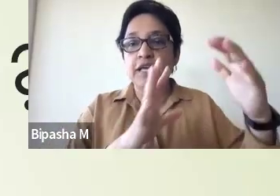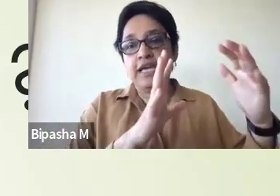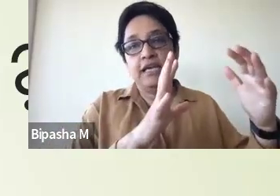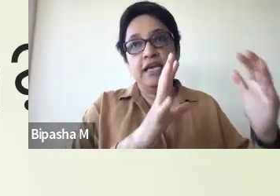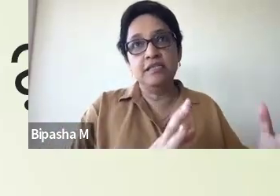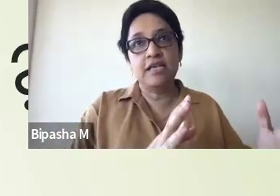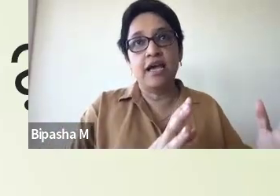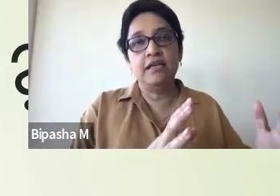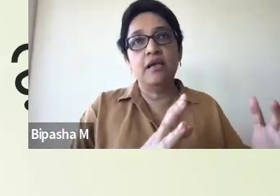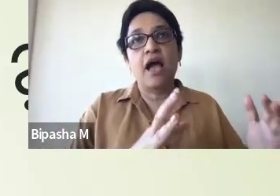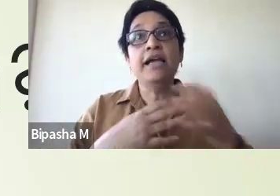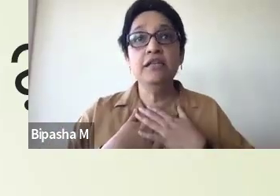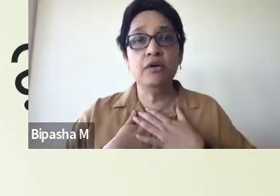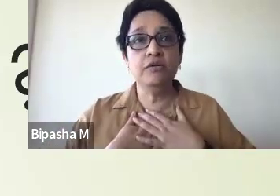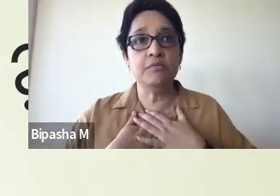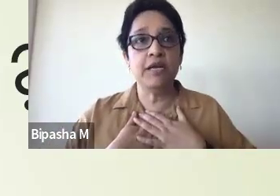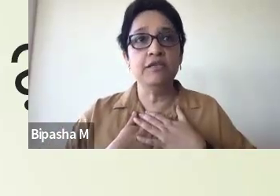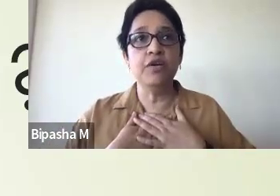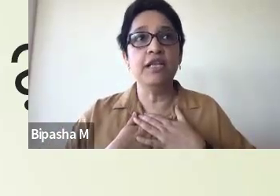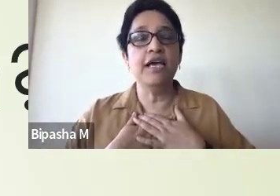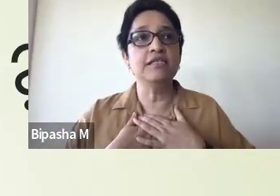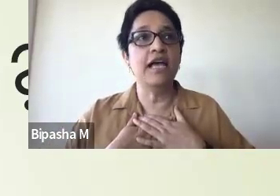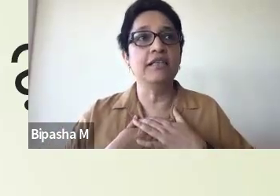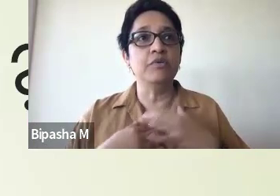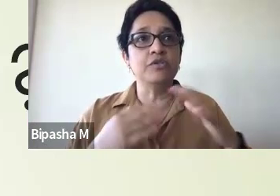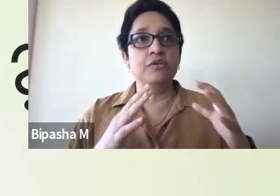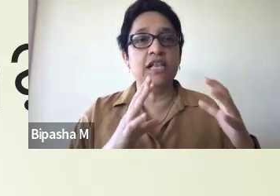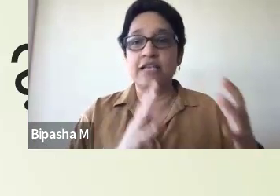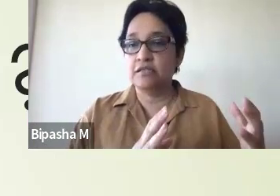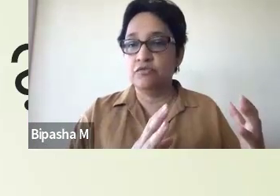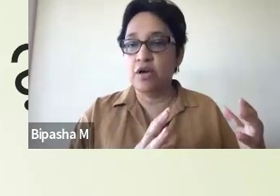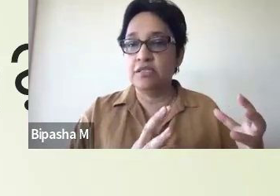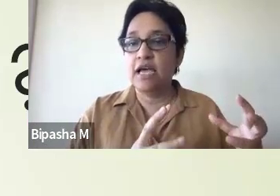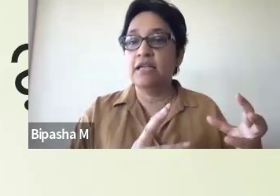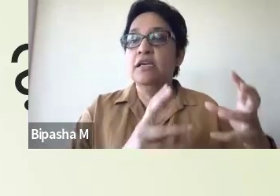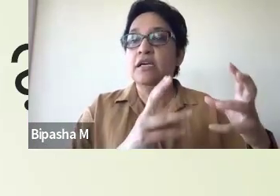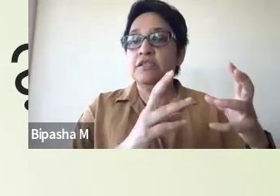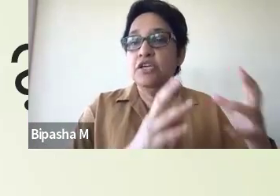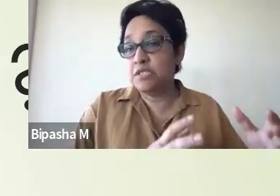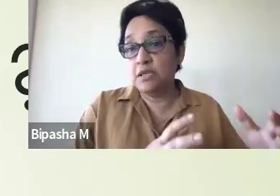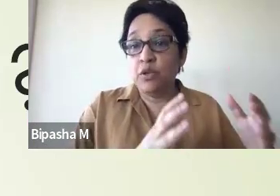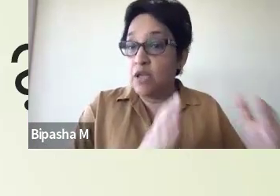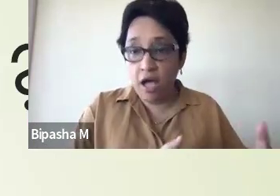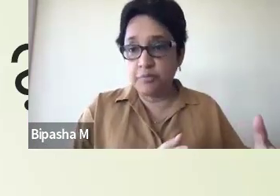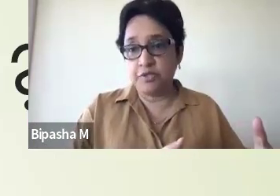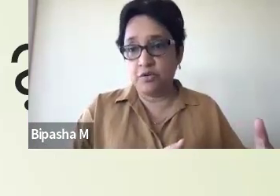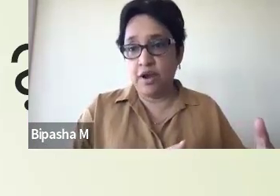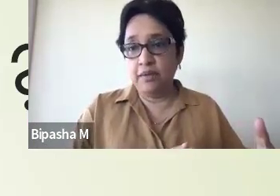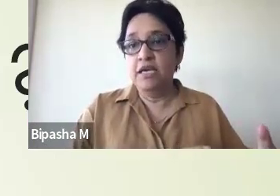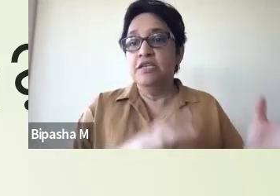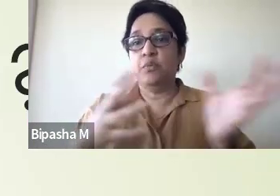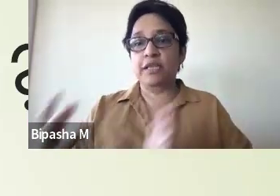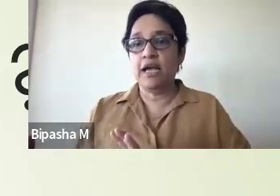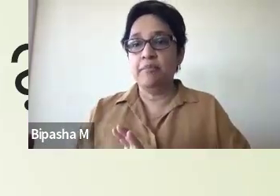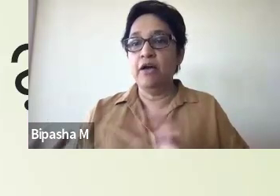So what they're getting inside, and I didn't know this, but I didn't realize that there were certain classes of drugs that DOC will not